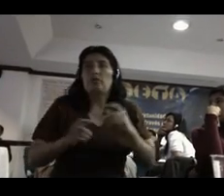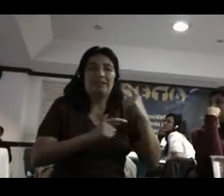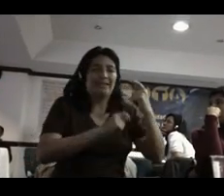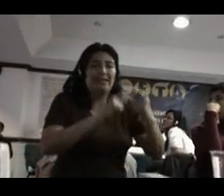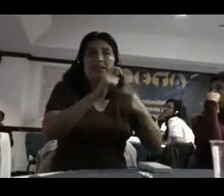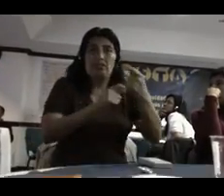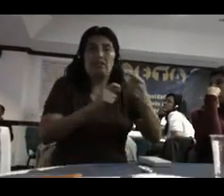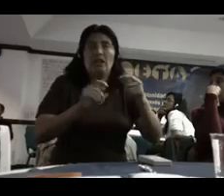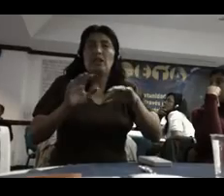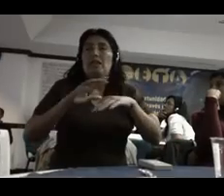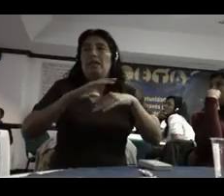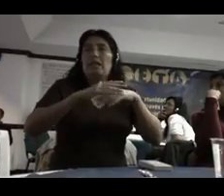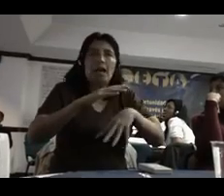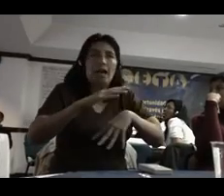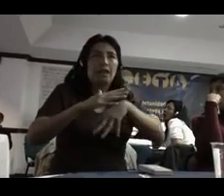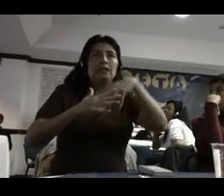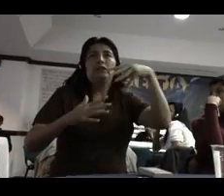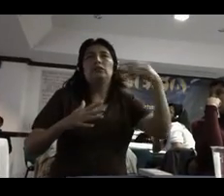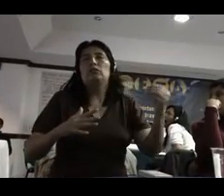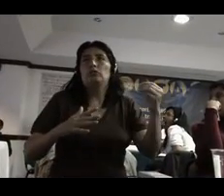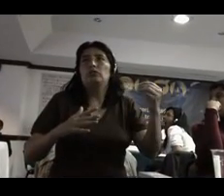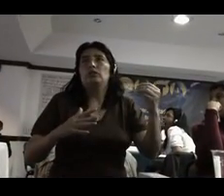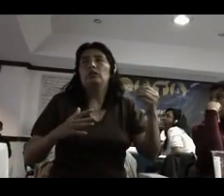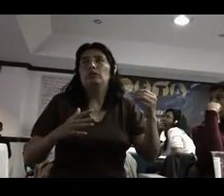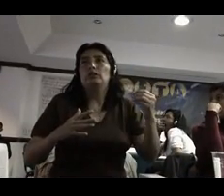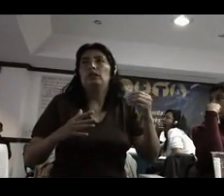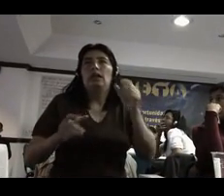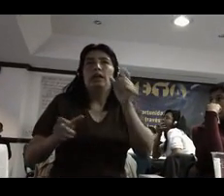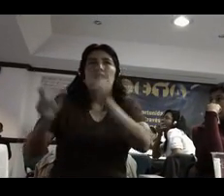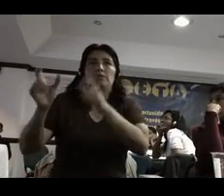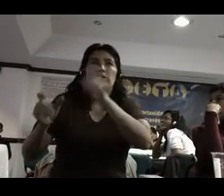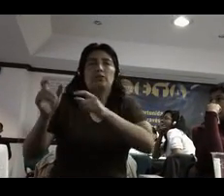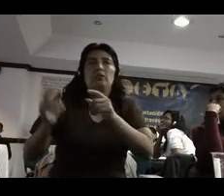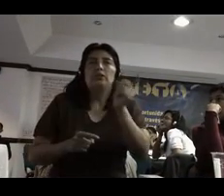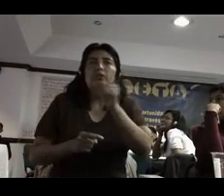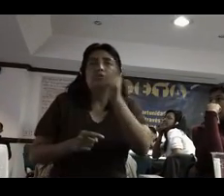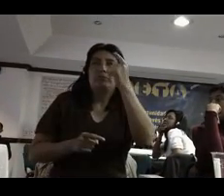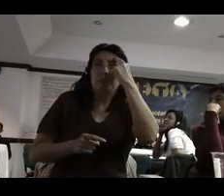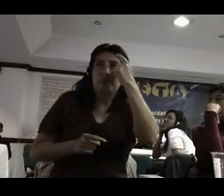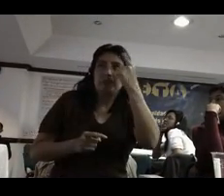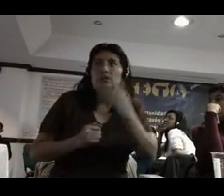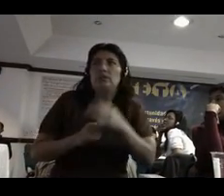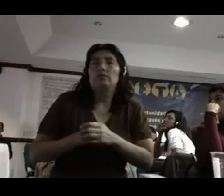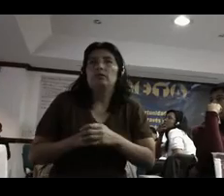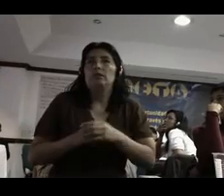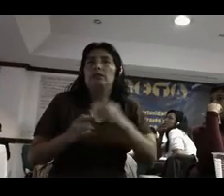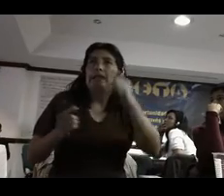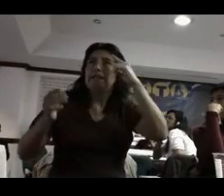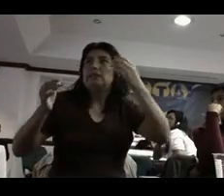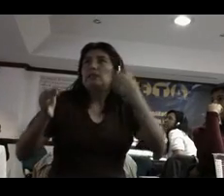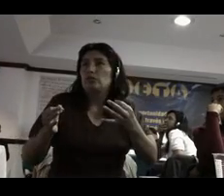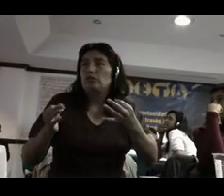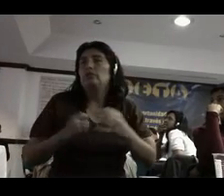all thinking and decision-making that generates, designs, manages, and draws conclusions from the